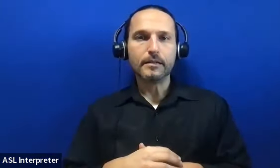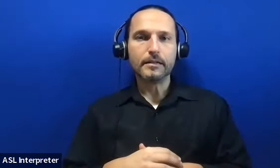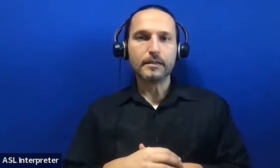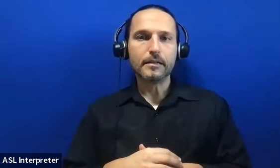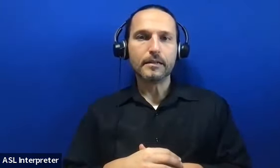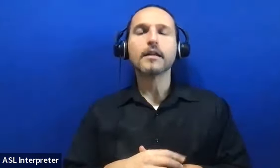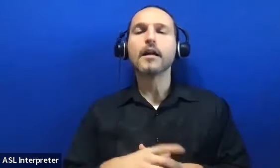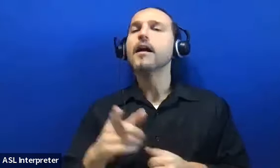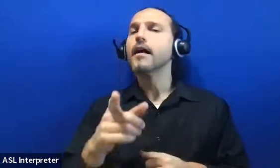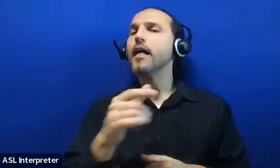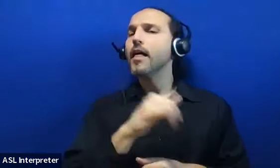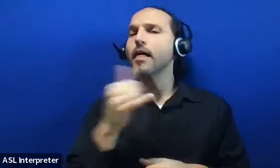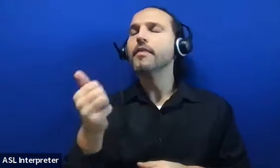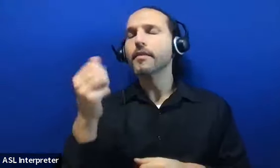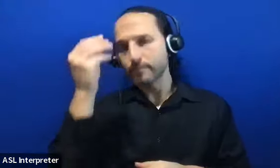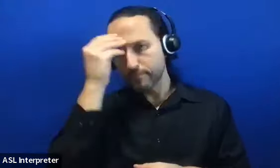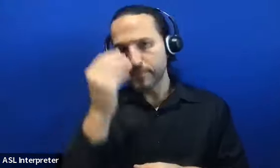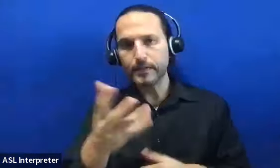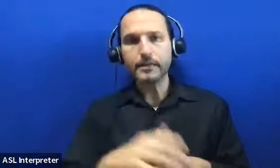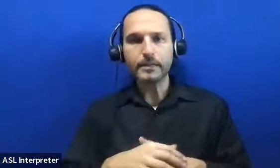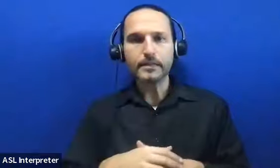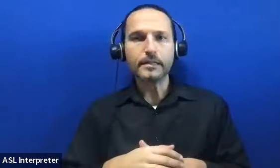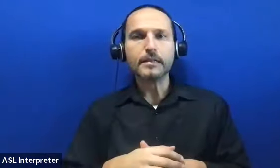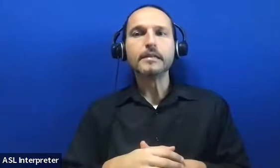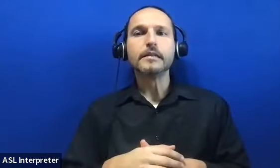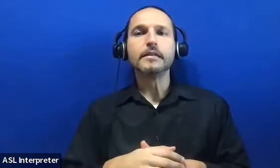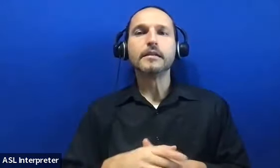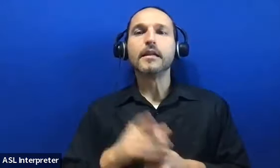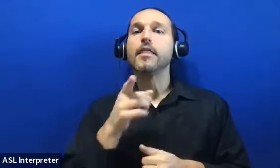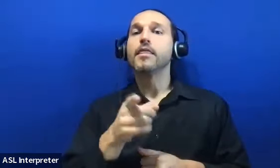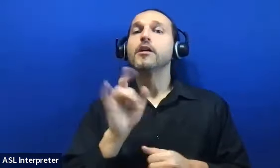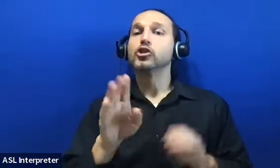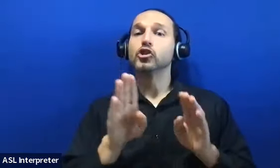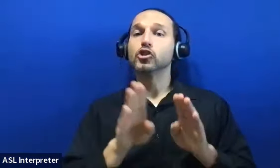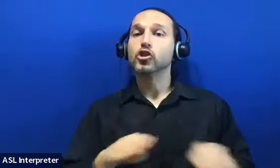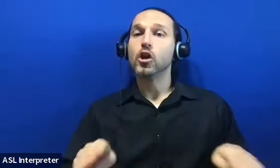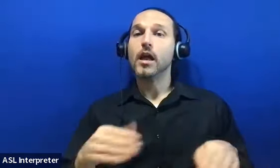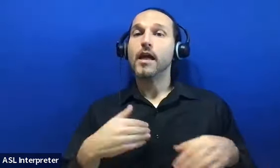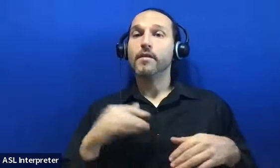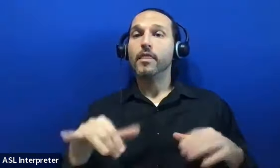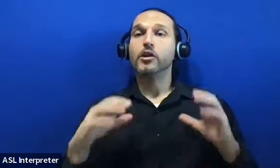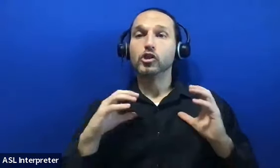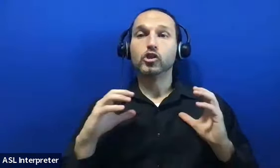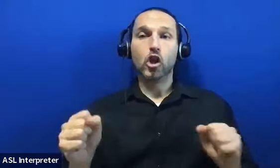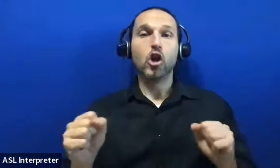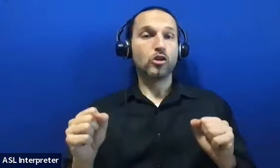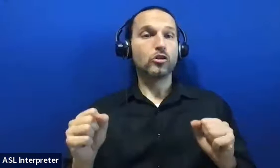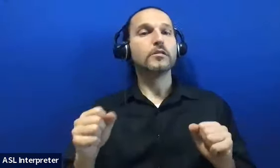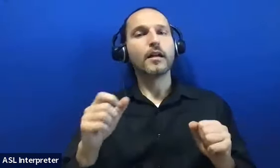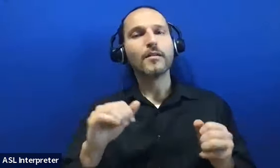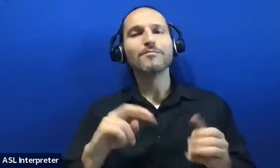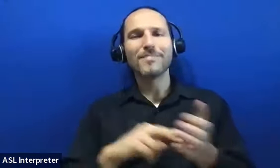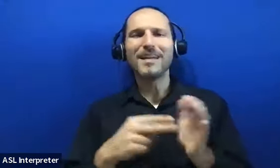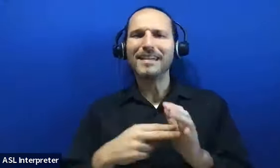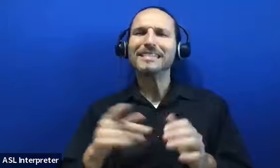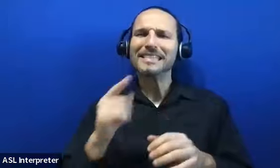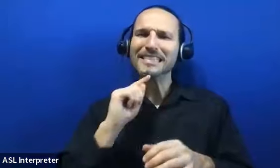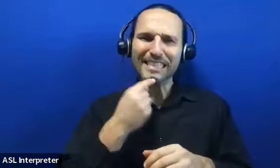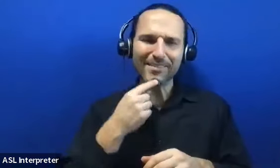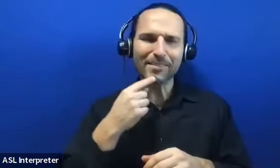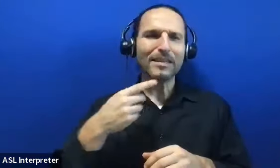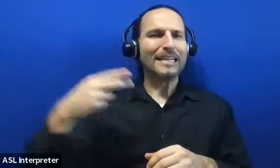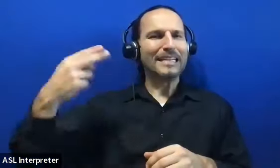And one more point about that. In summary, children with CHARGE syndrome typically have very complex medical histories.